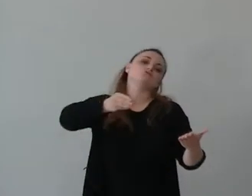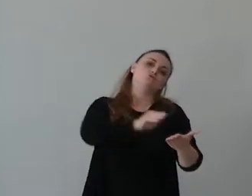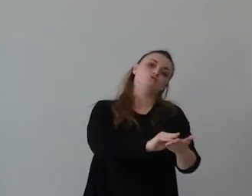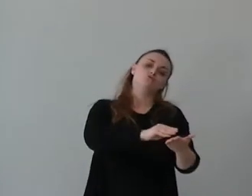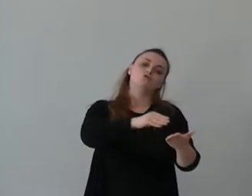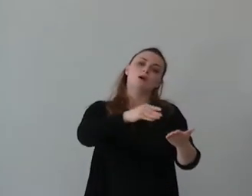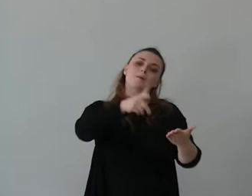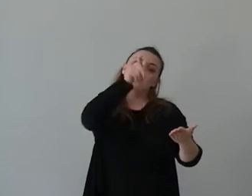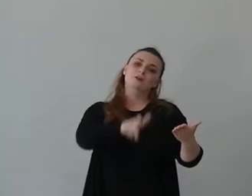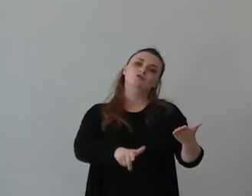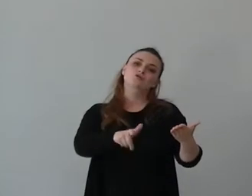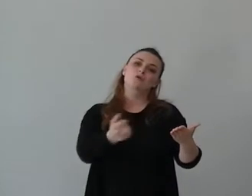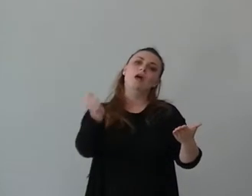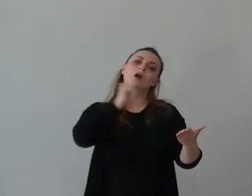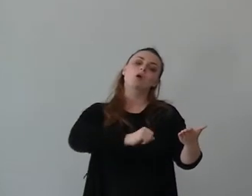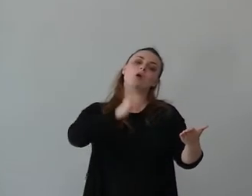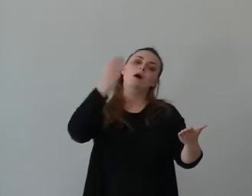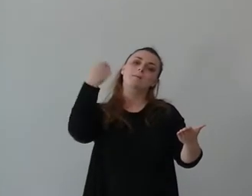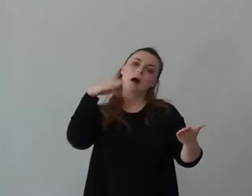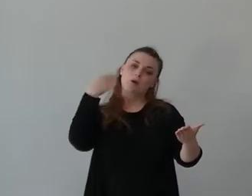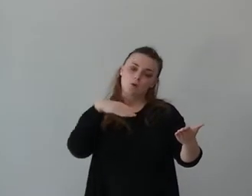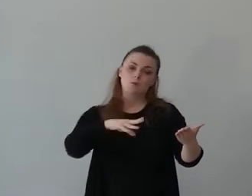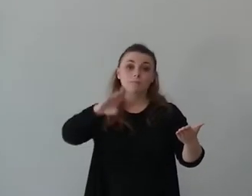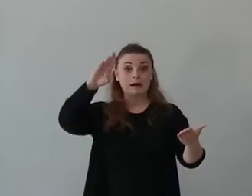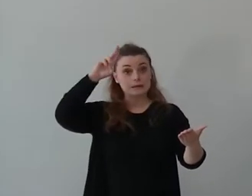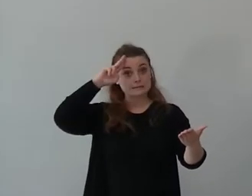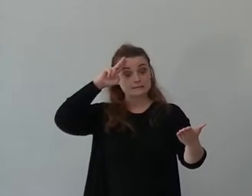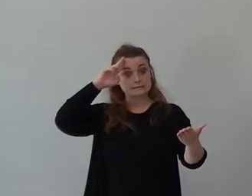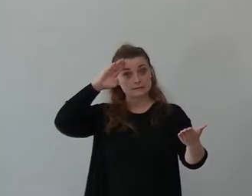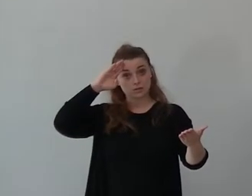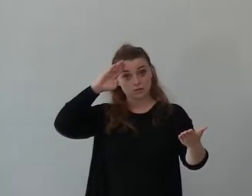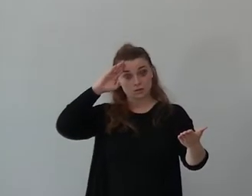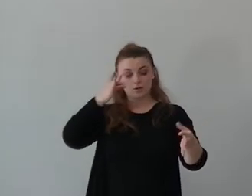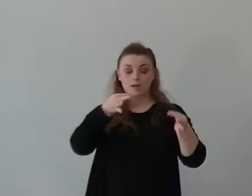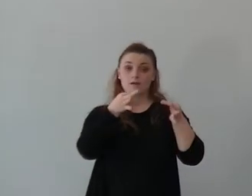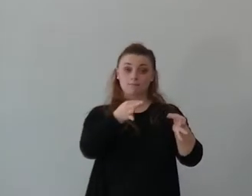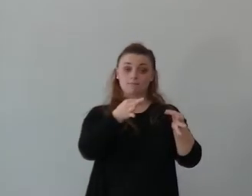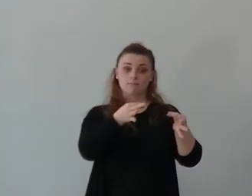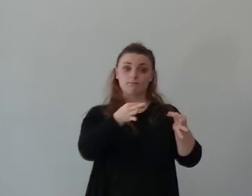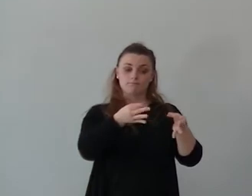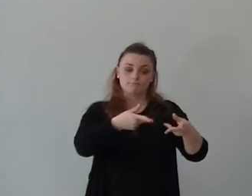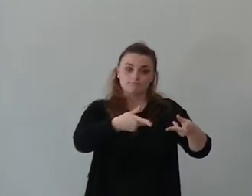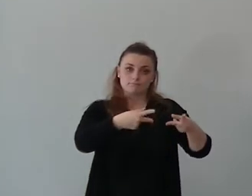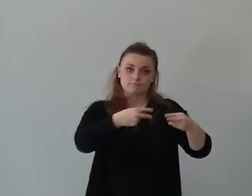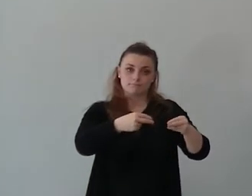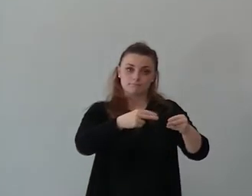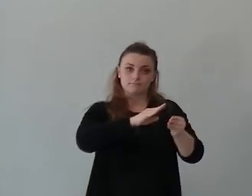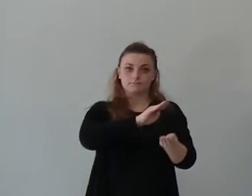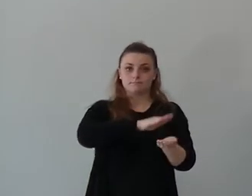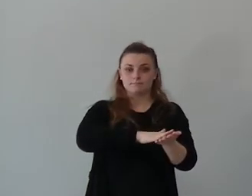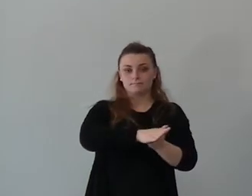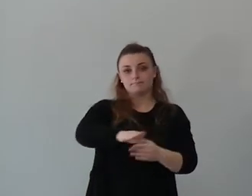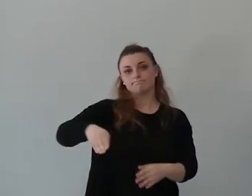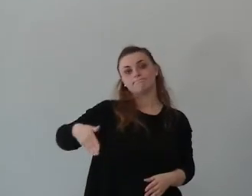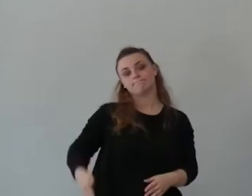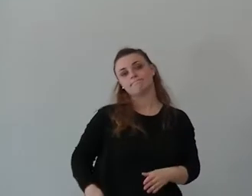you take it home. Ma in questo caso vi chiedo di tenere questo bigliettino e da portarlo a casa. And I want you to put